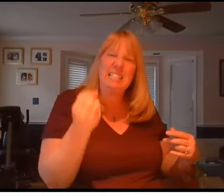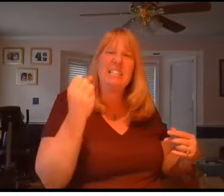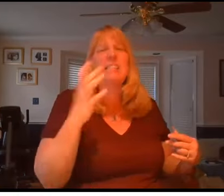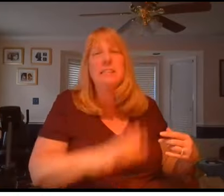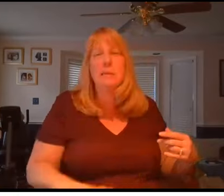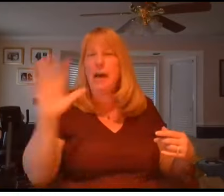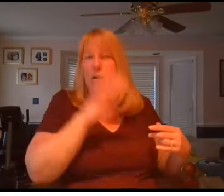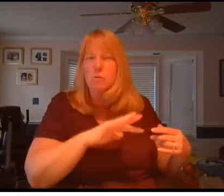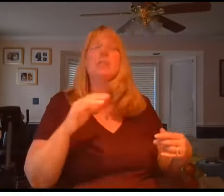By the